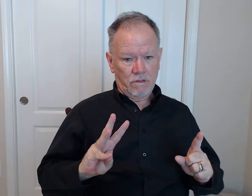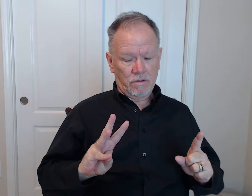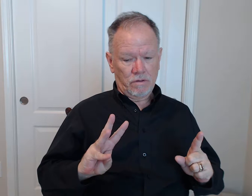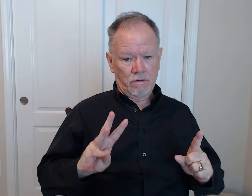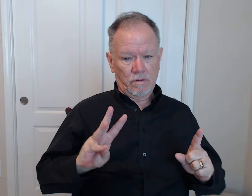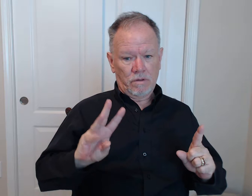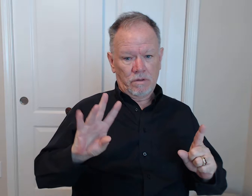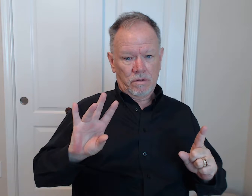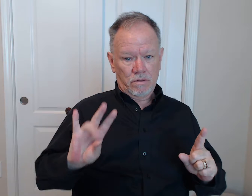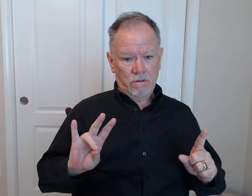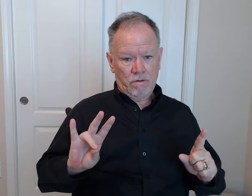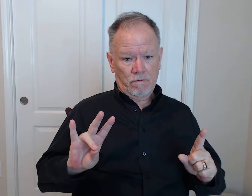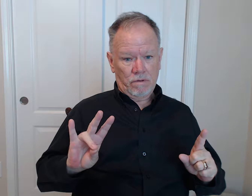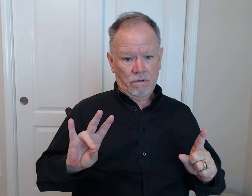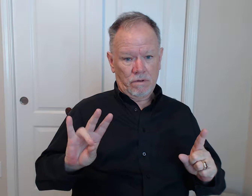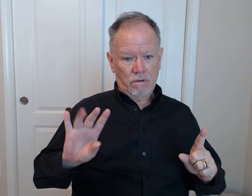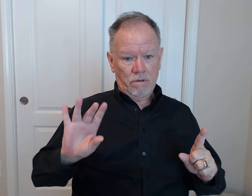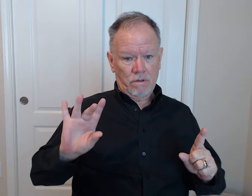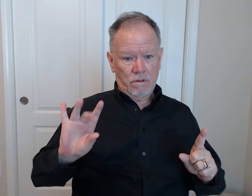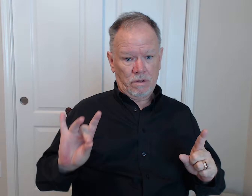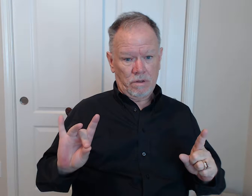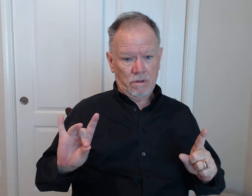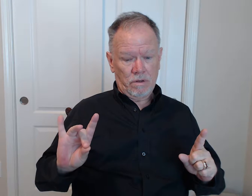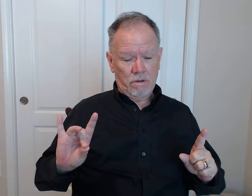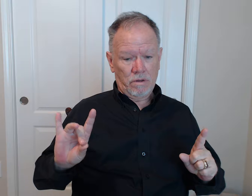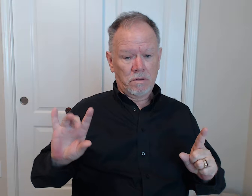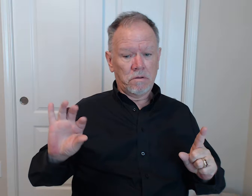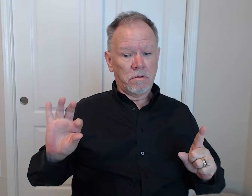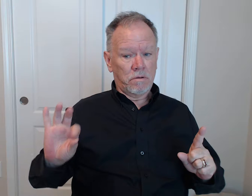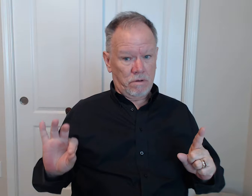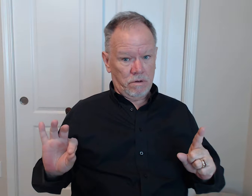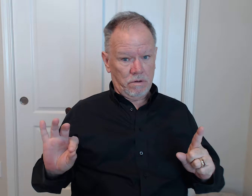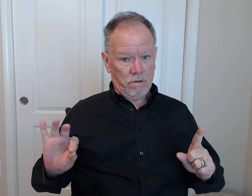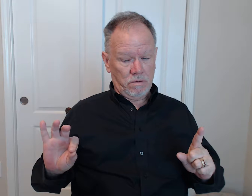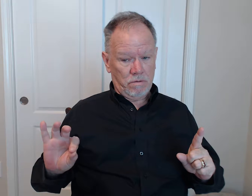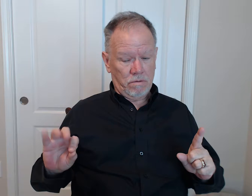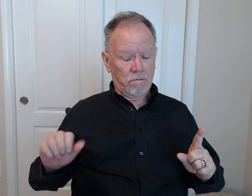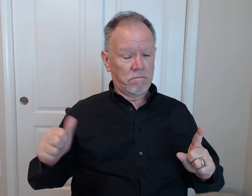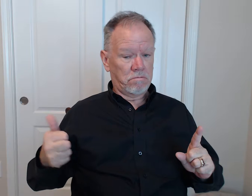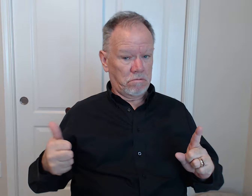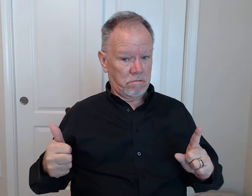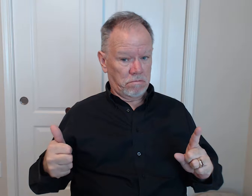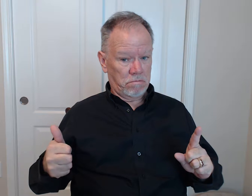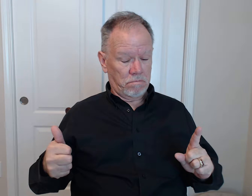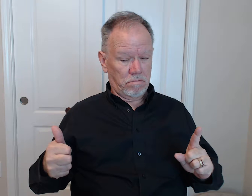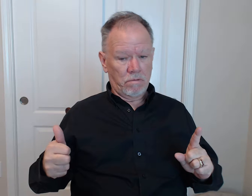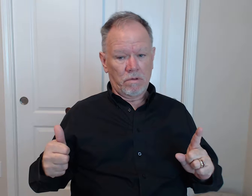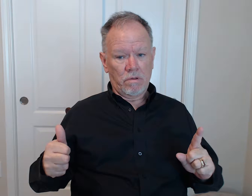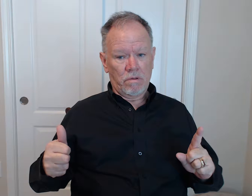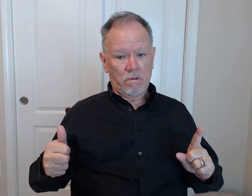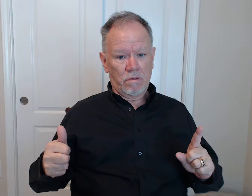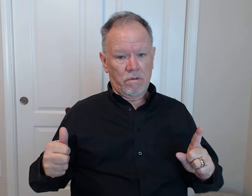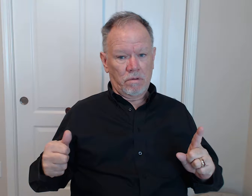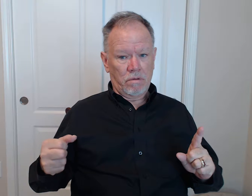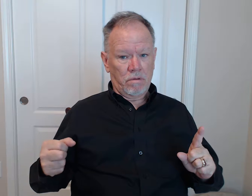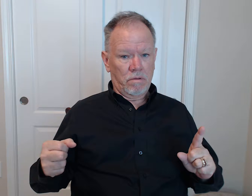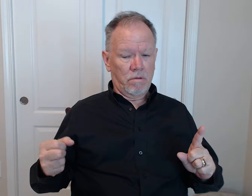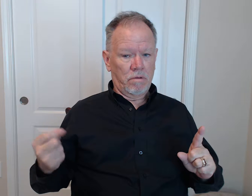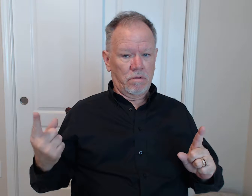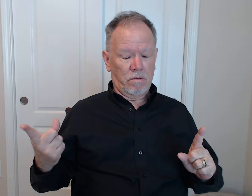6, 7, 8, 9, 10. Keeps going, 11.